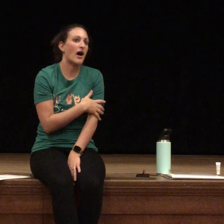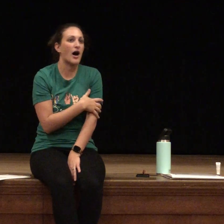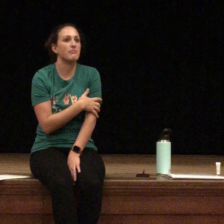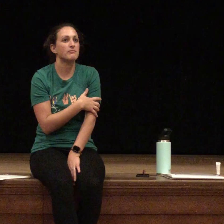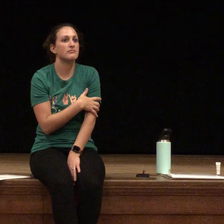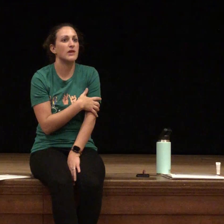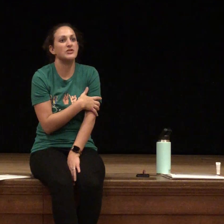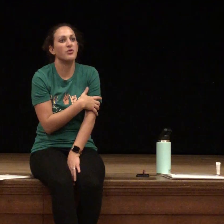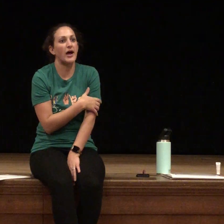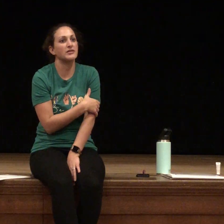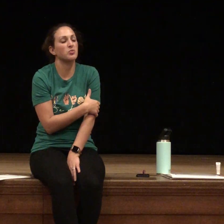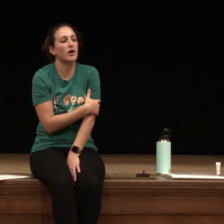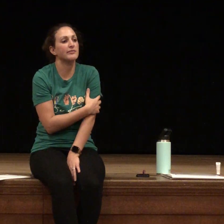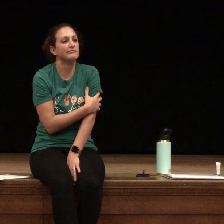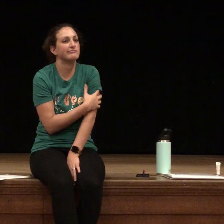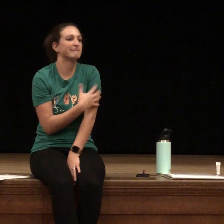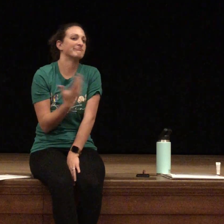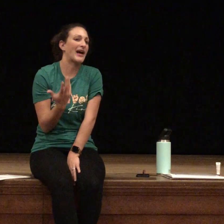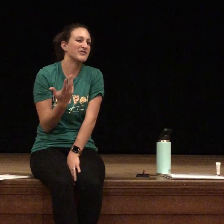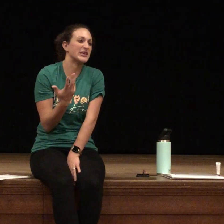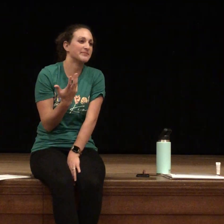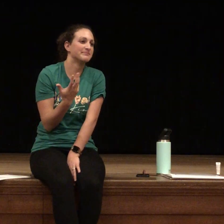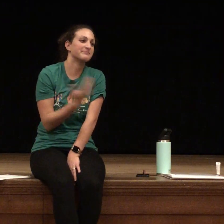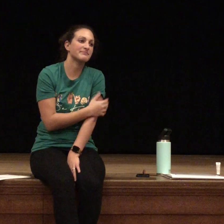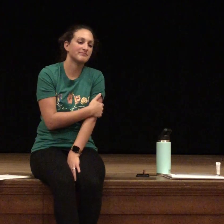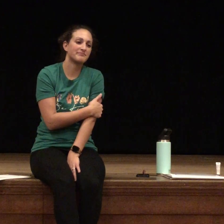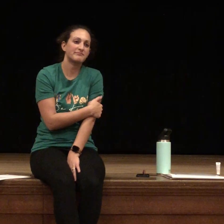mouth. And so that's what I've seen.